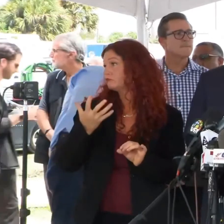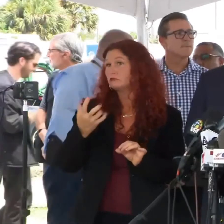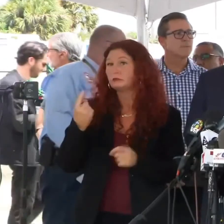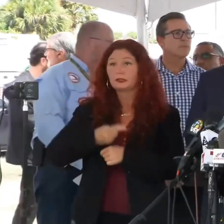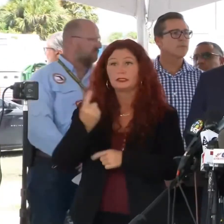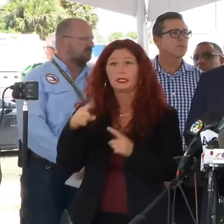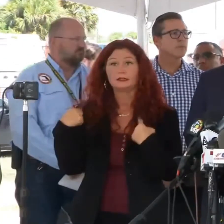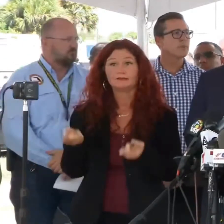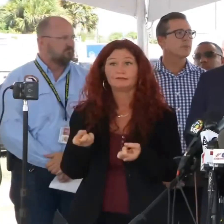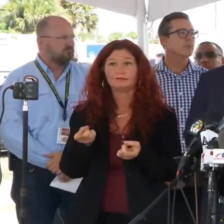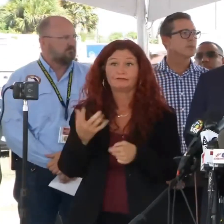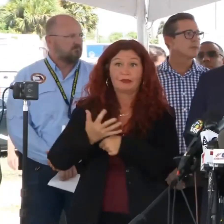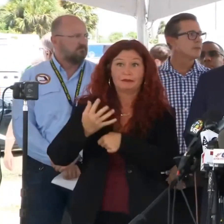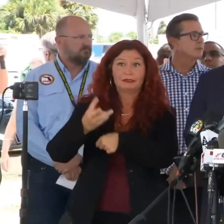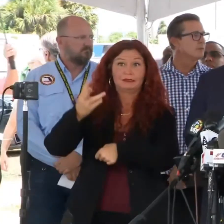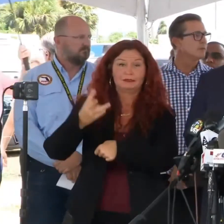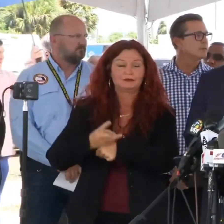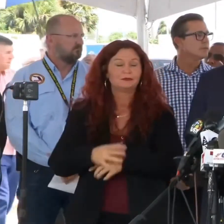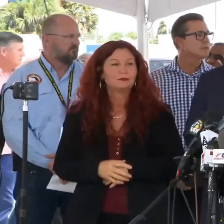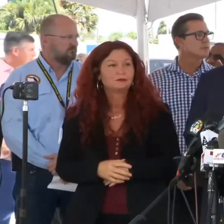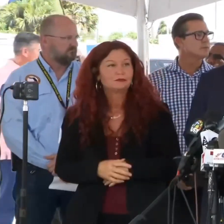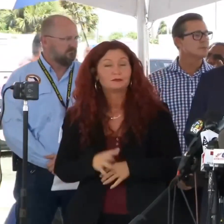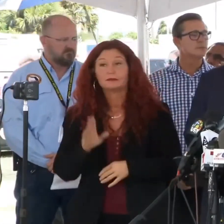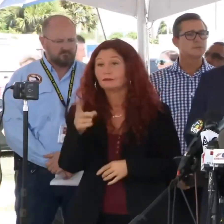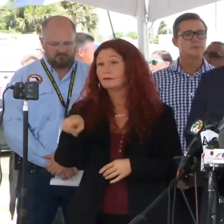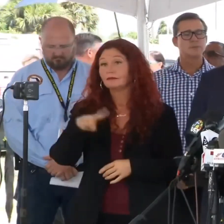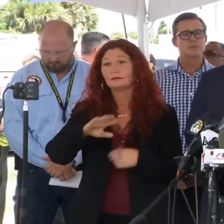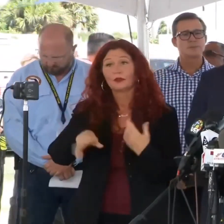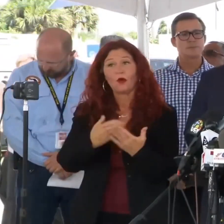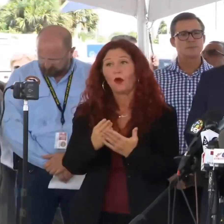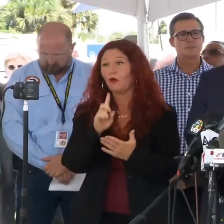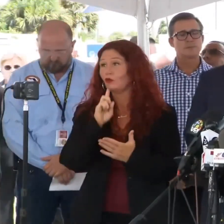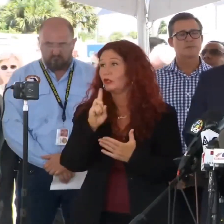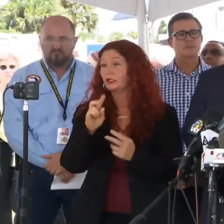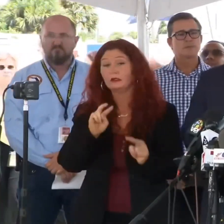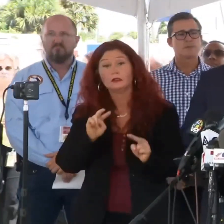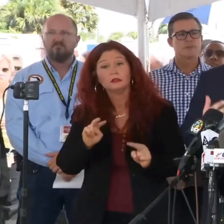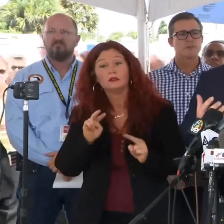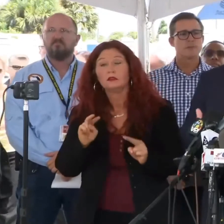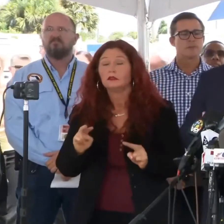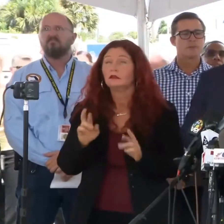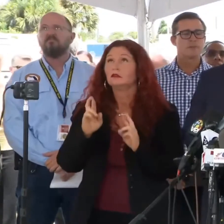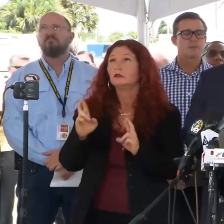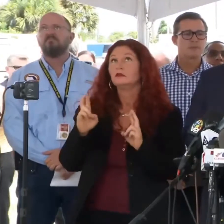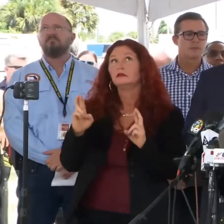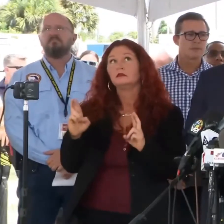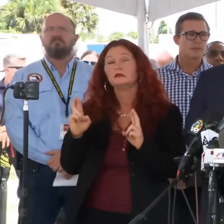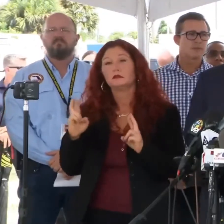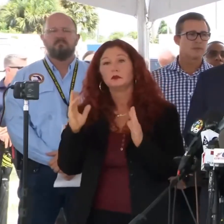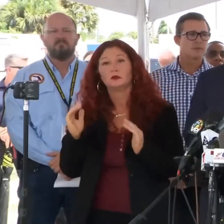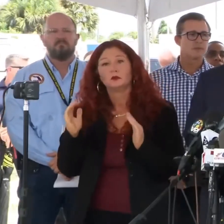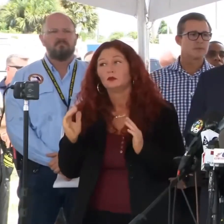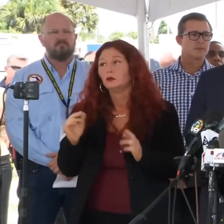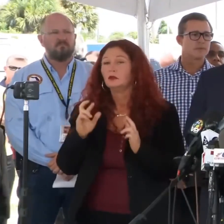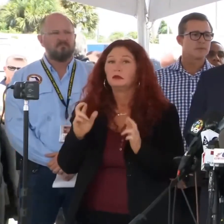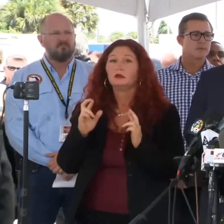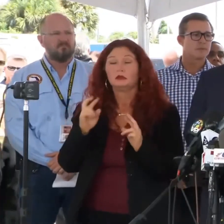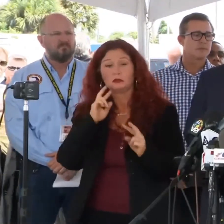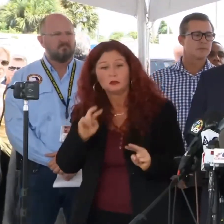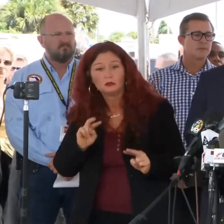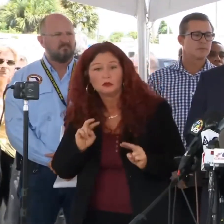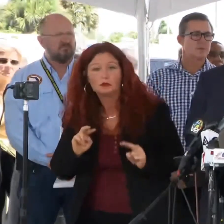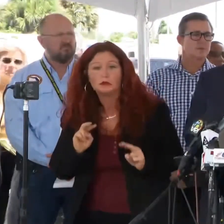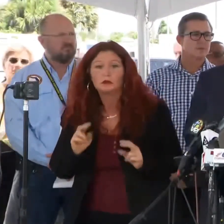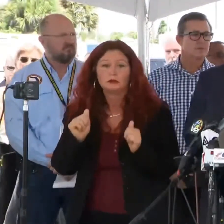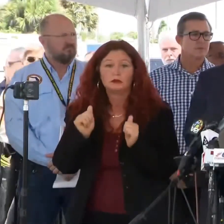looking at that with bated breath, as we all have been for many, many days. And people ask, is there hope or